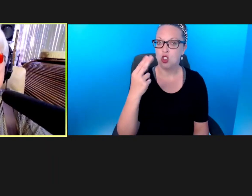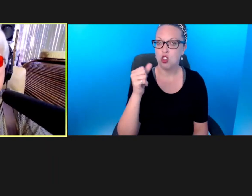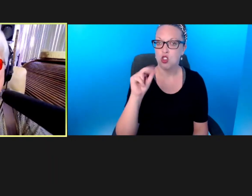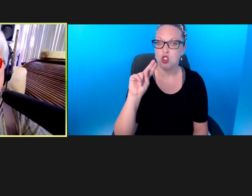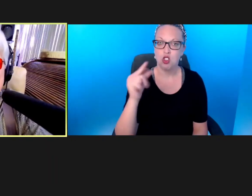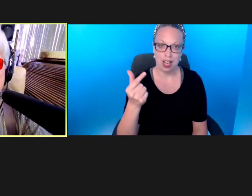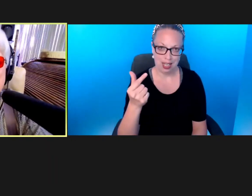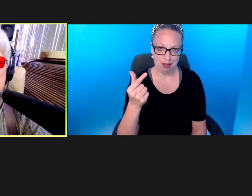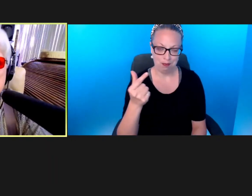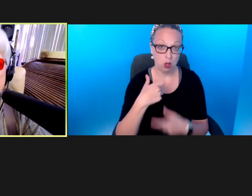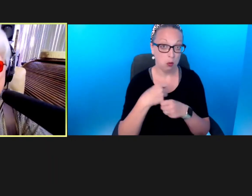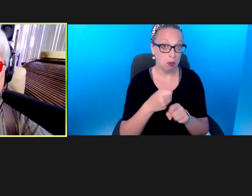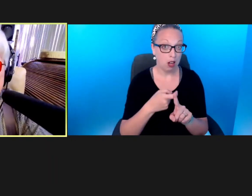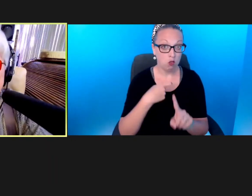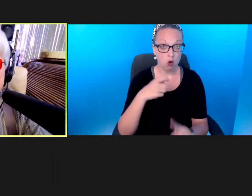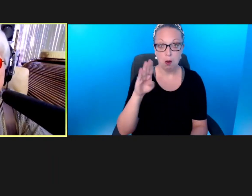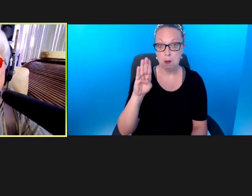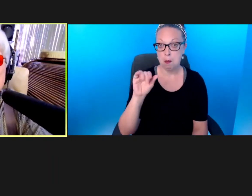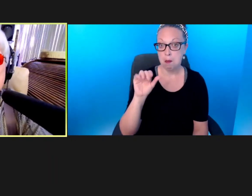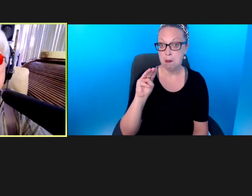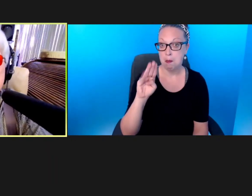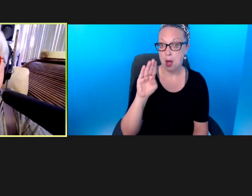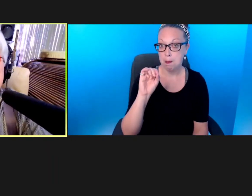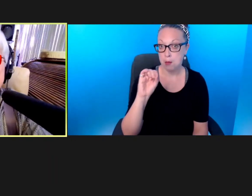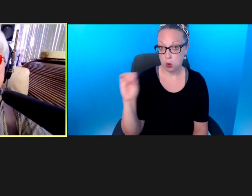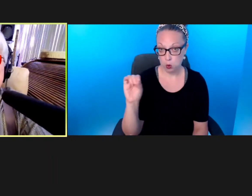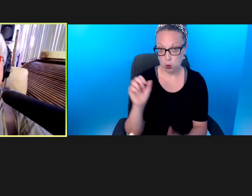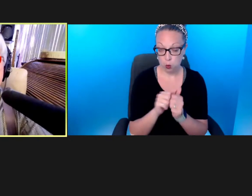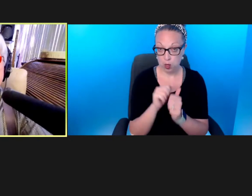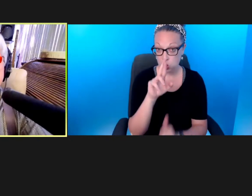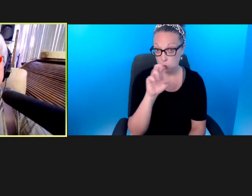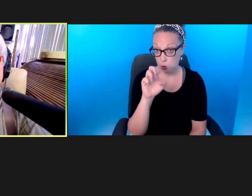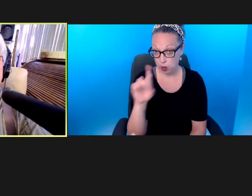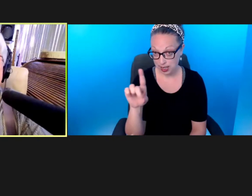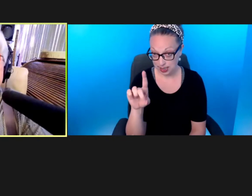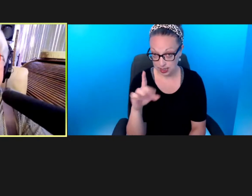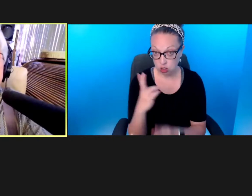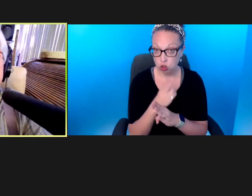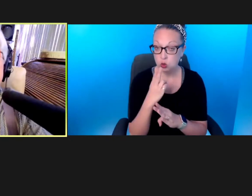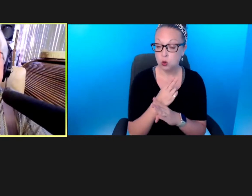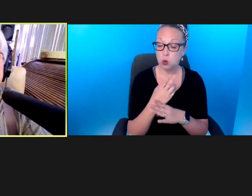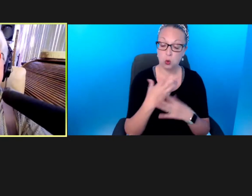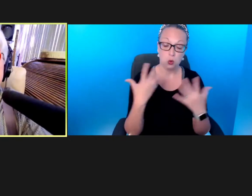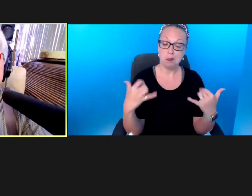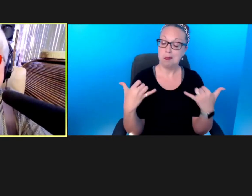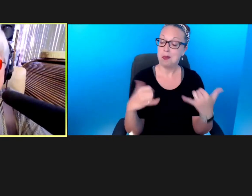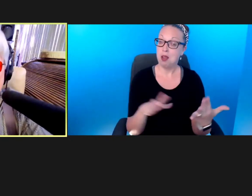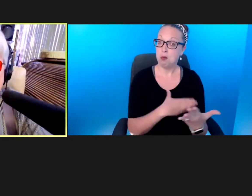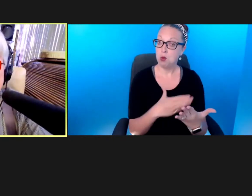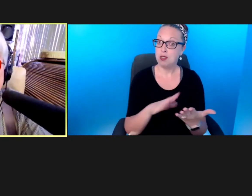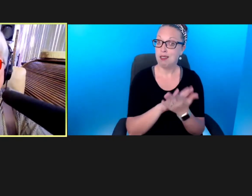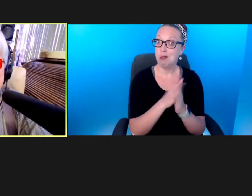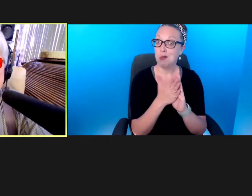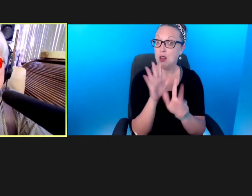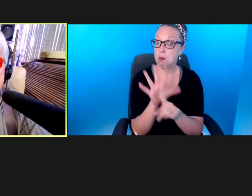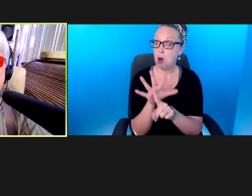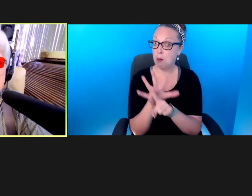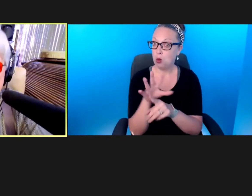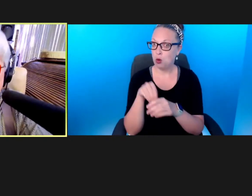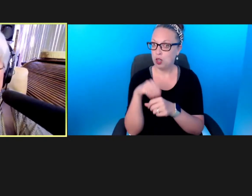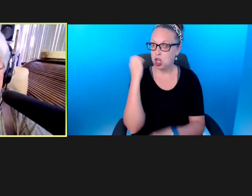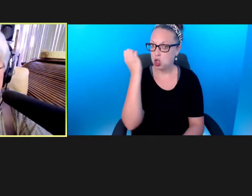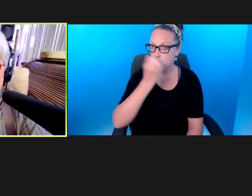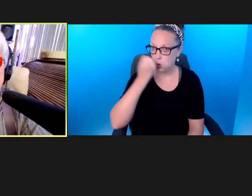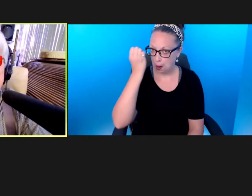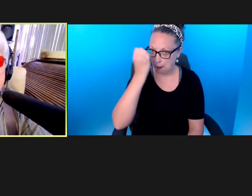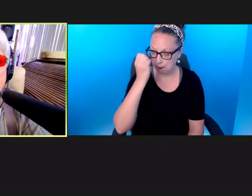bamboo instrument, reed instrument, that was used to play music that became popular in Europe. And the shang